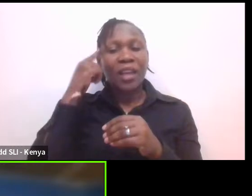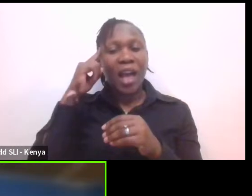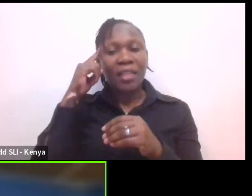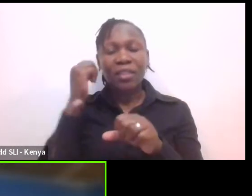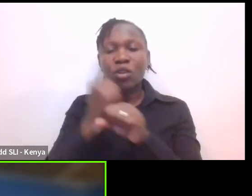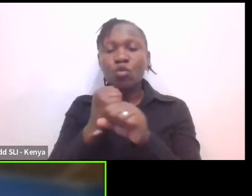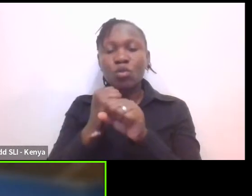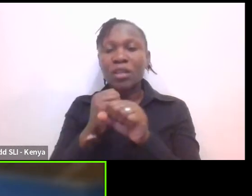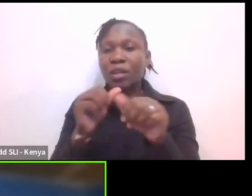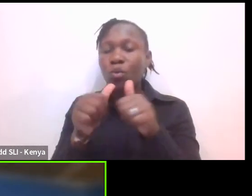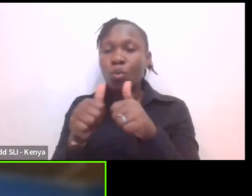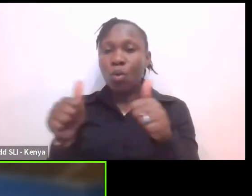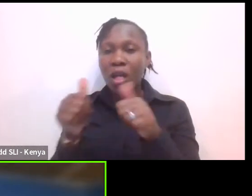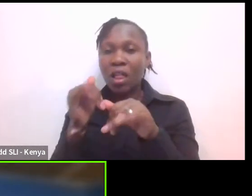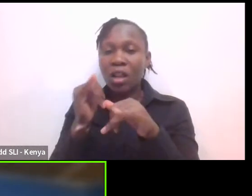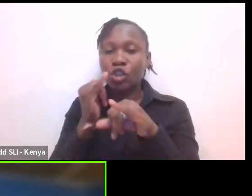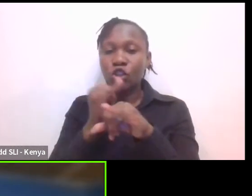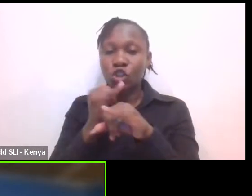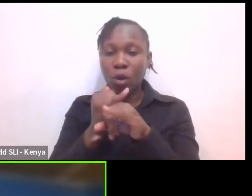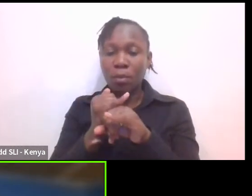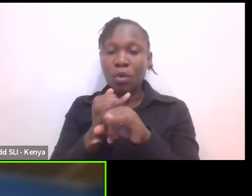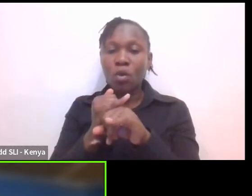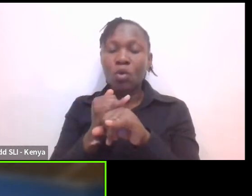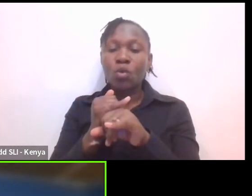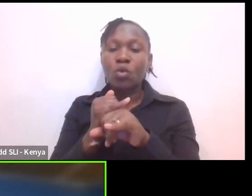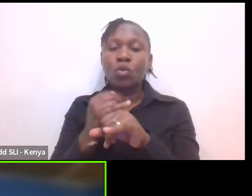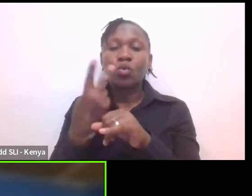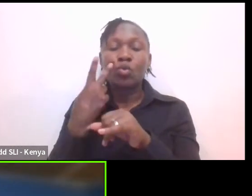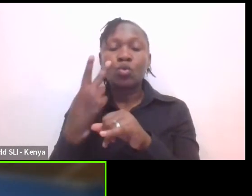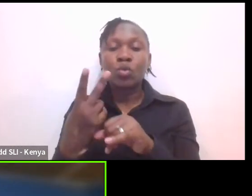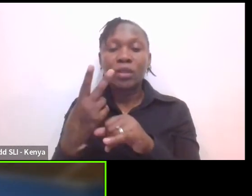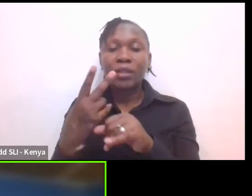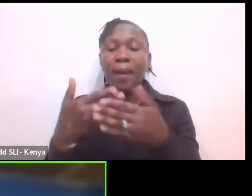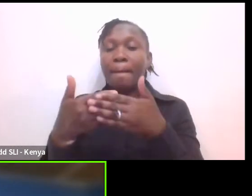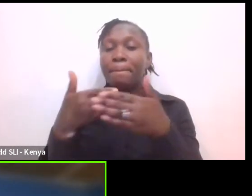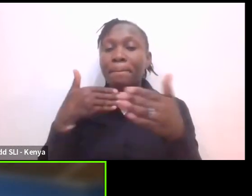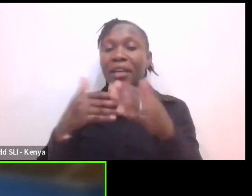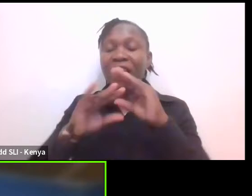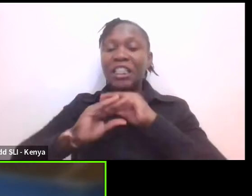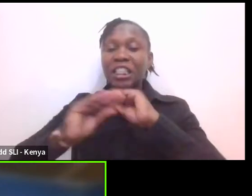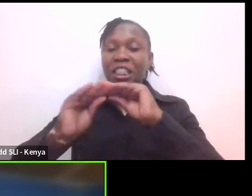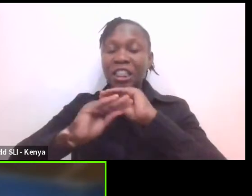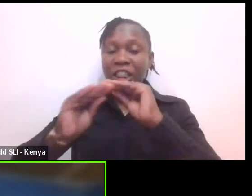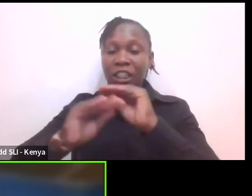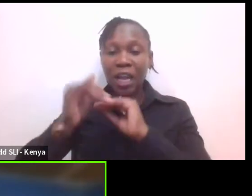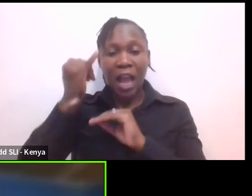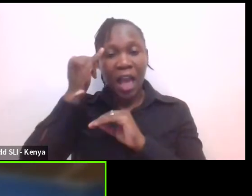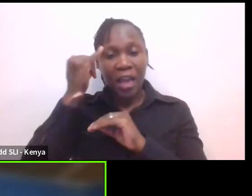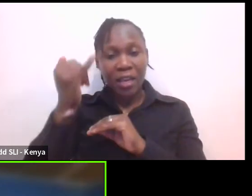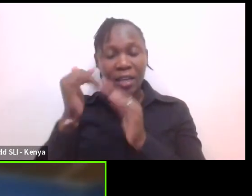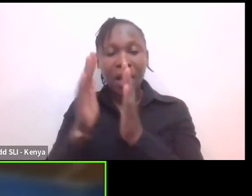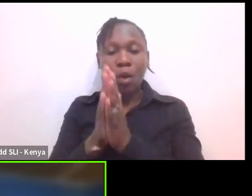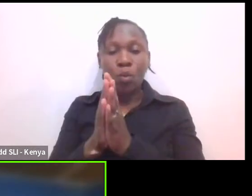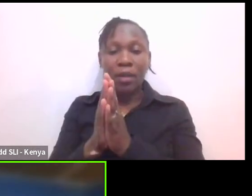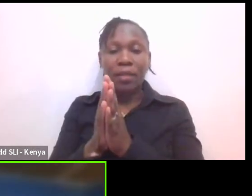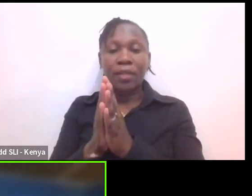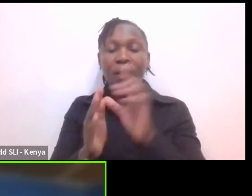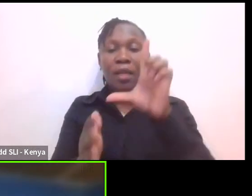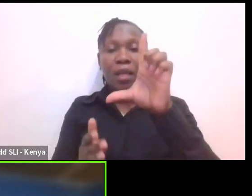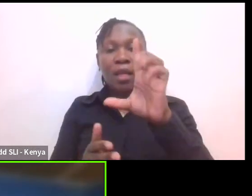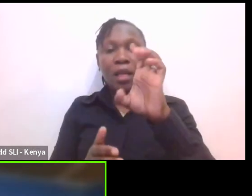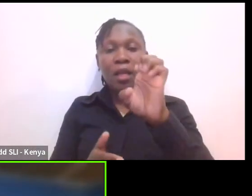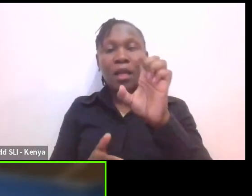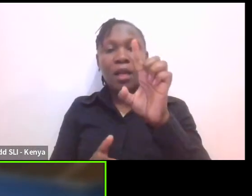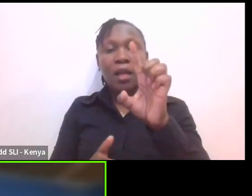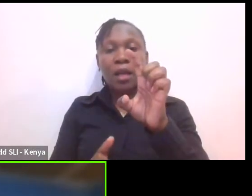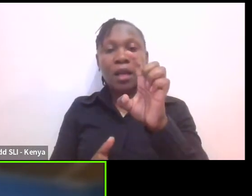of pre-teaching that idea in your was it lexical health warning. I love that phrase. I